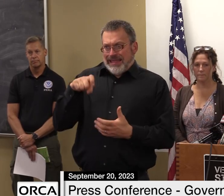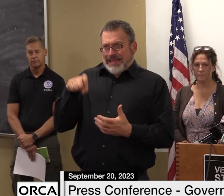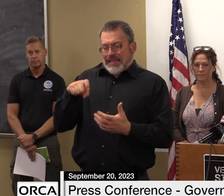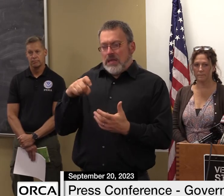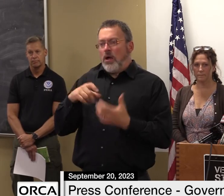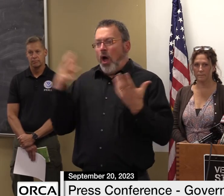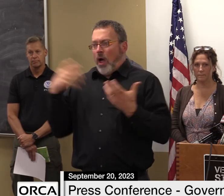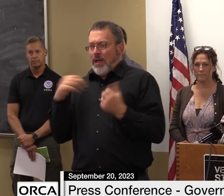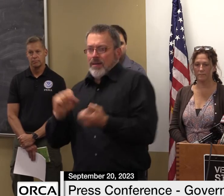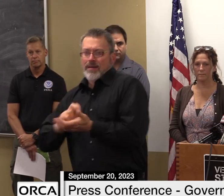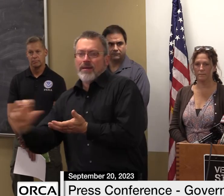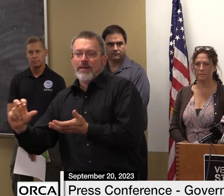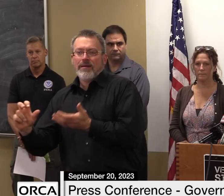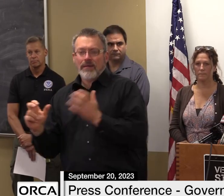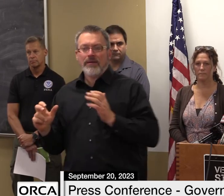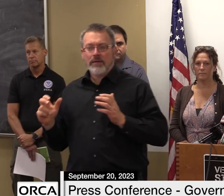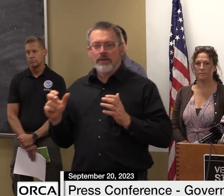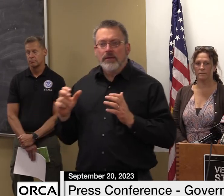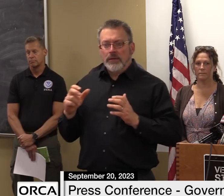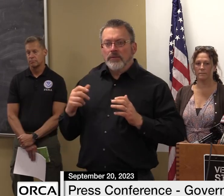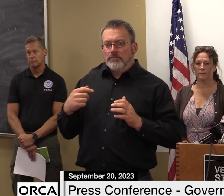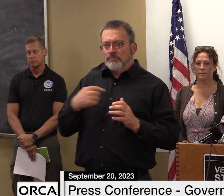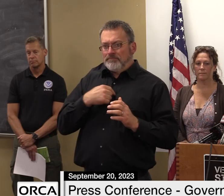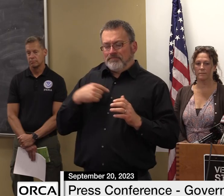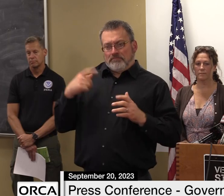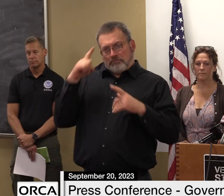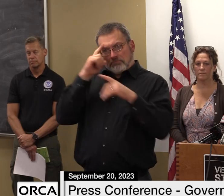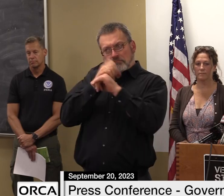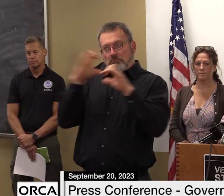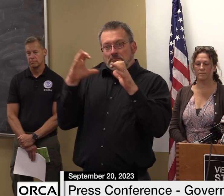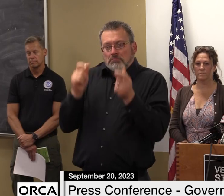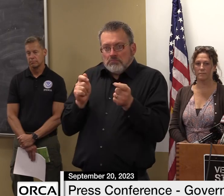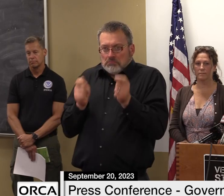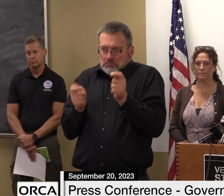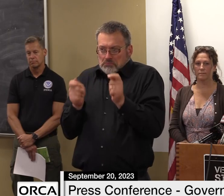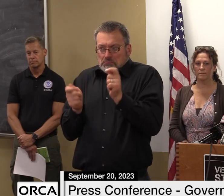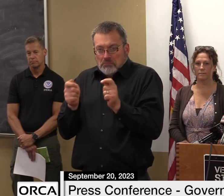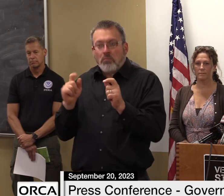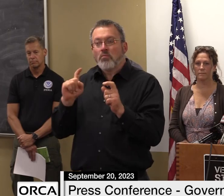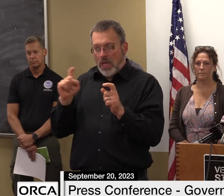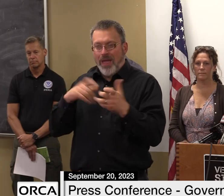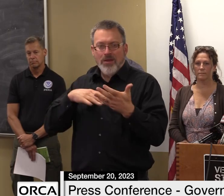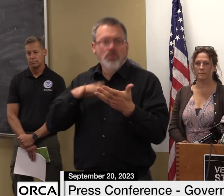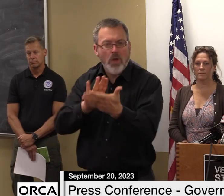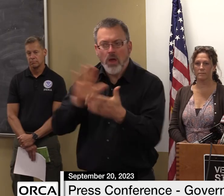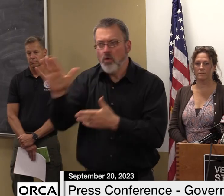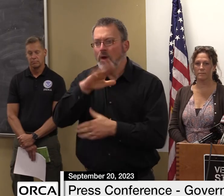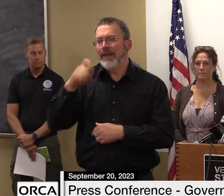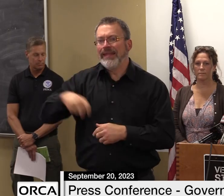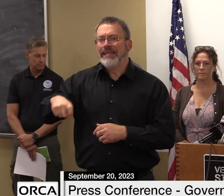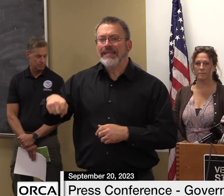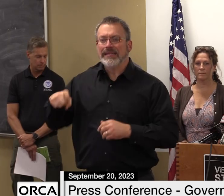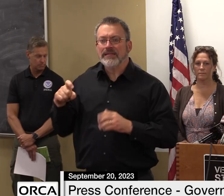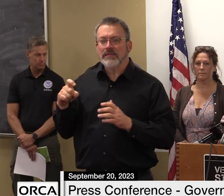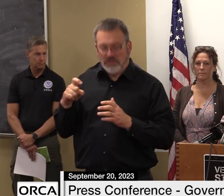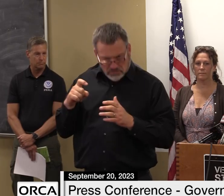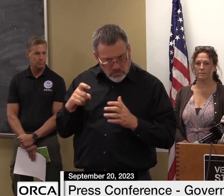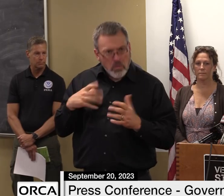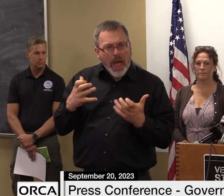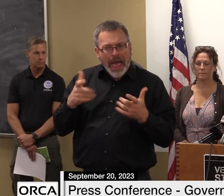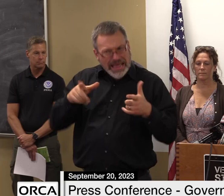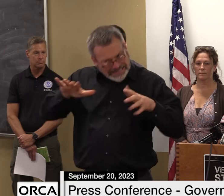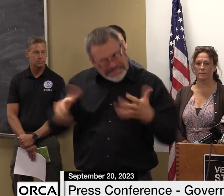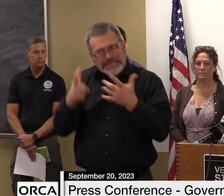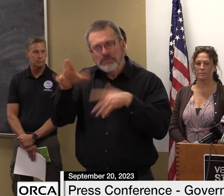process, and feel that the shift in this program will deliver much more value to the businesses who need it most, who are working so